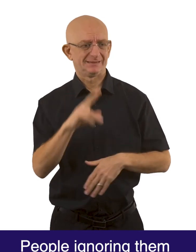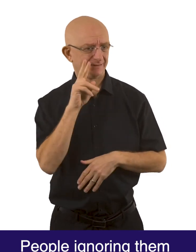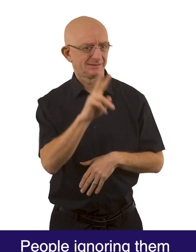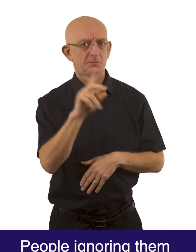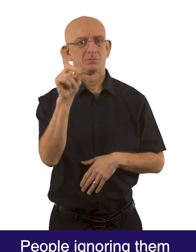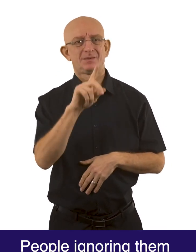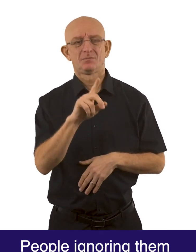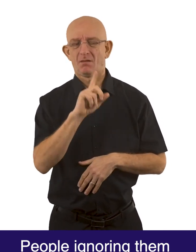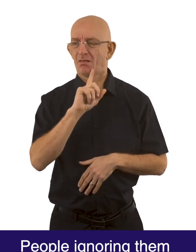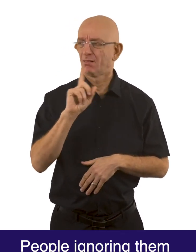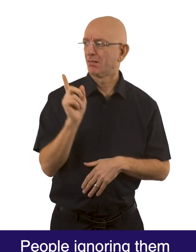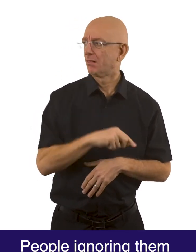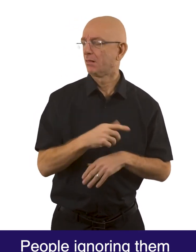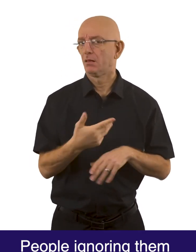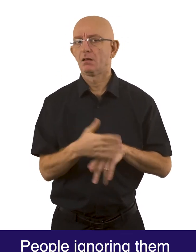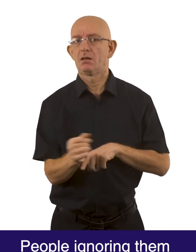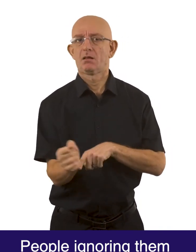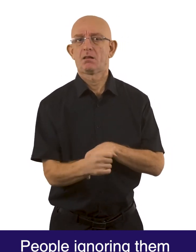People ignoring them.